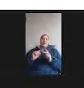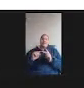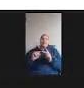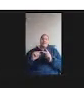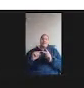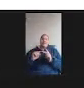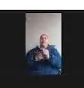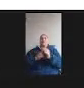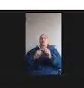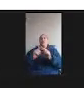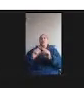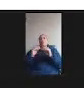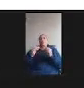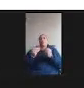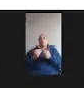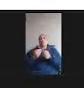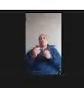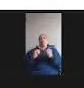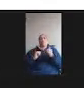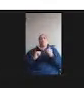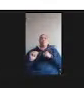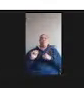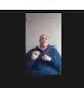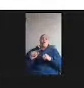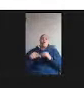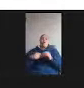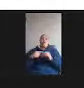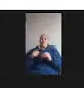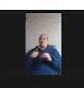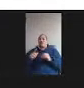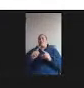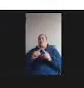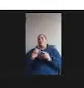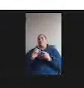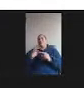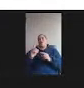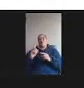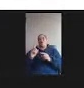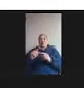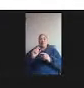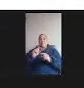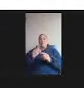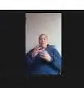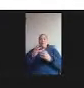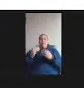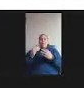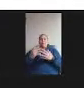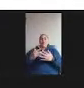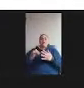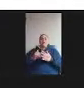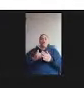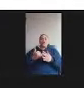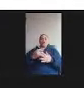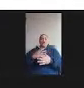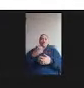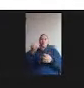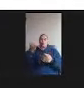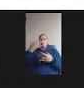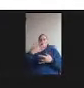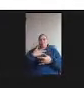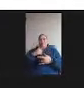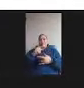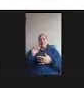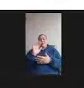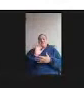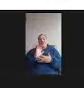organizational performance above. What is in those scenarios, just to empower me, in those scenarios, what will